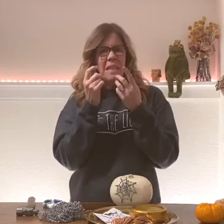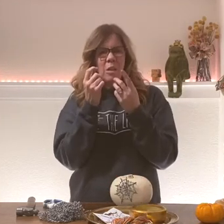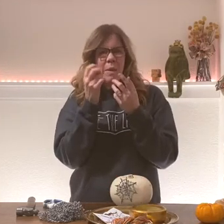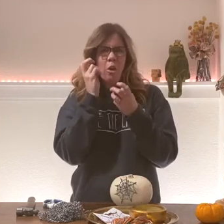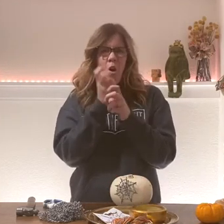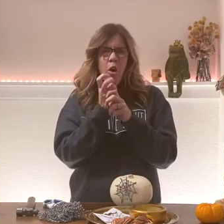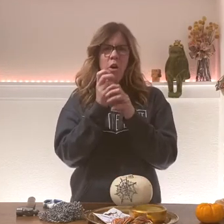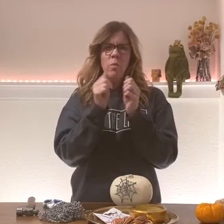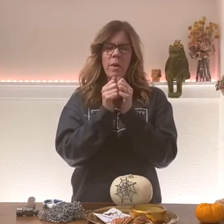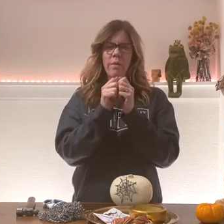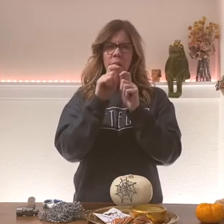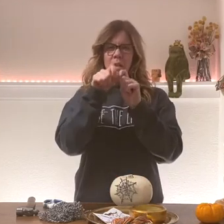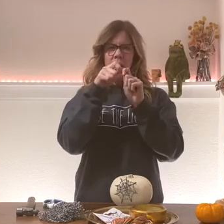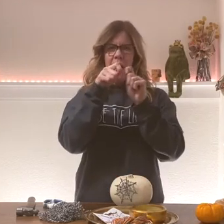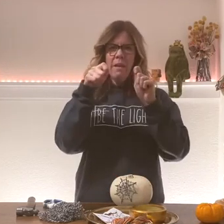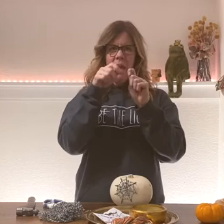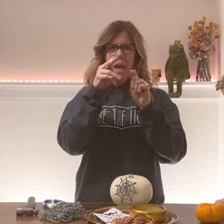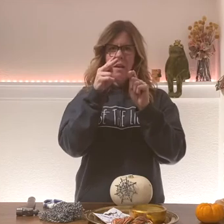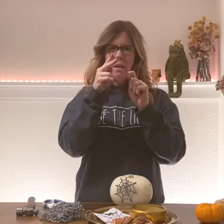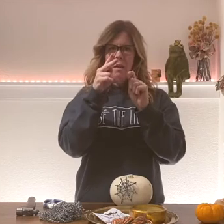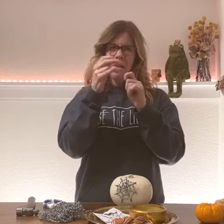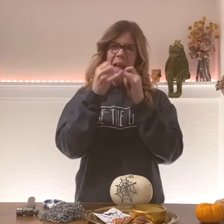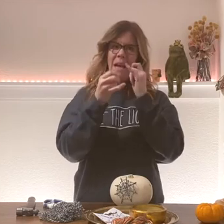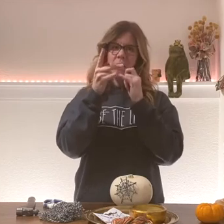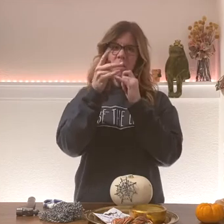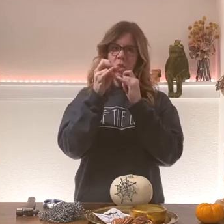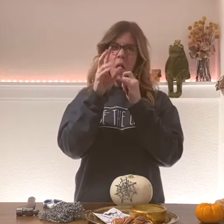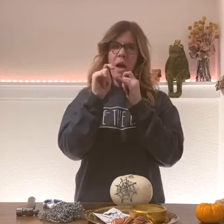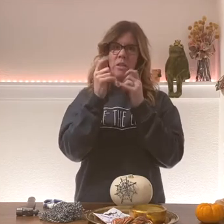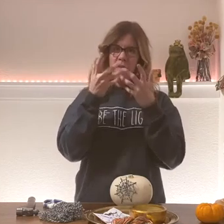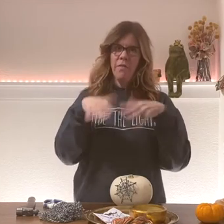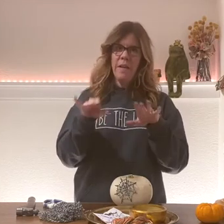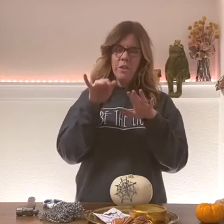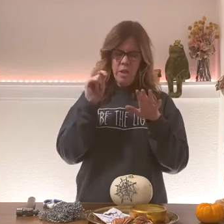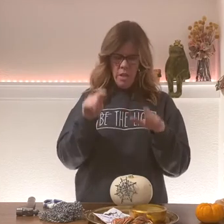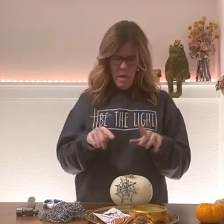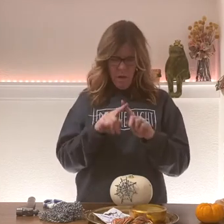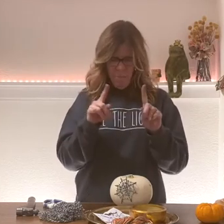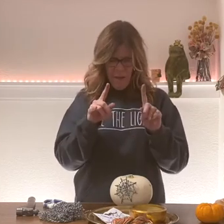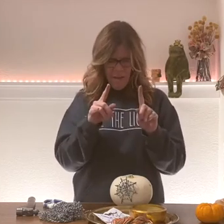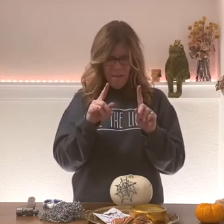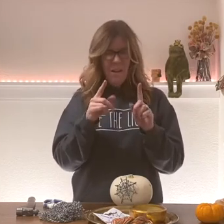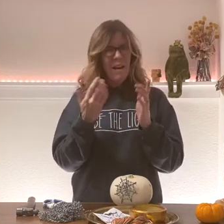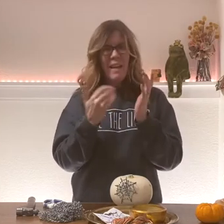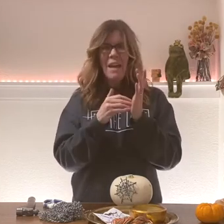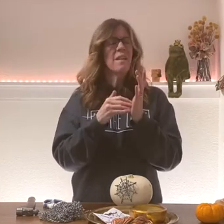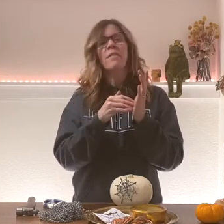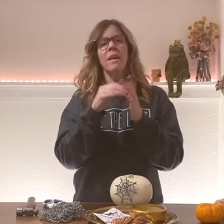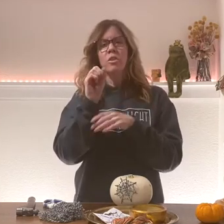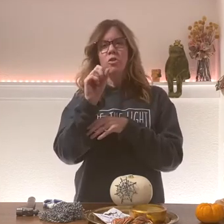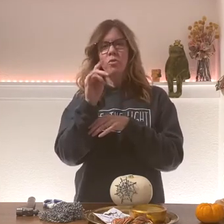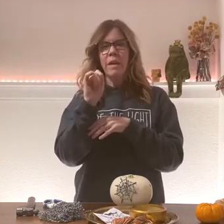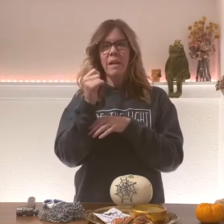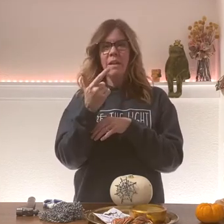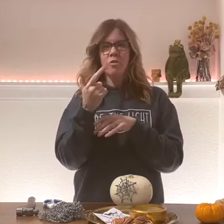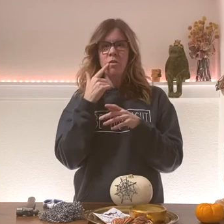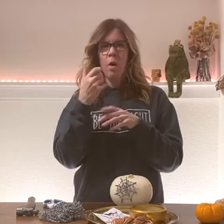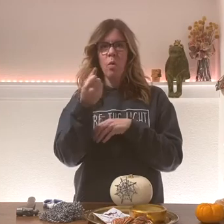bit hard with tying that last knot to finish it. But again, the string just holds